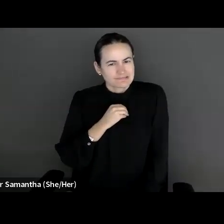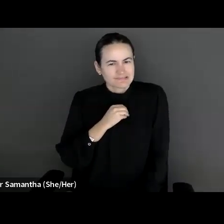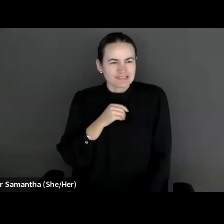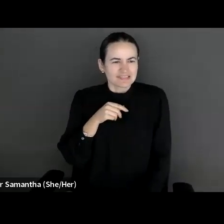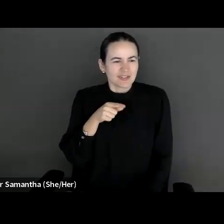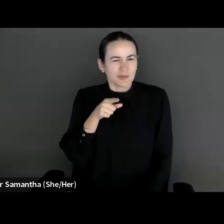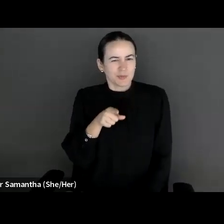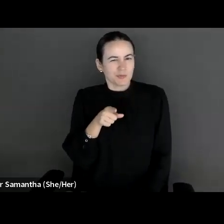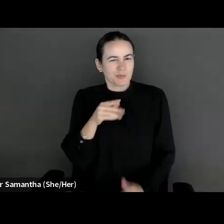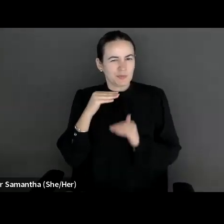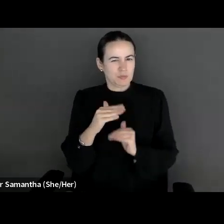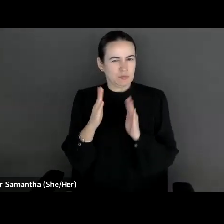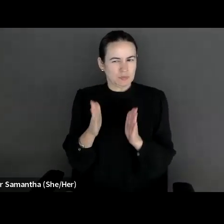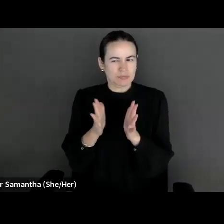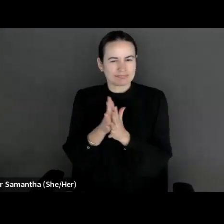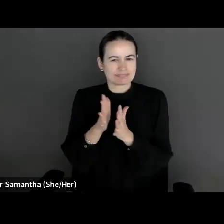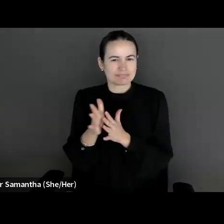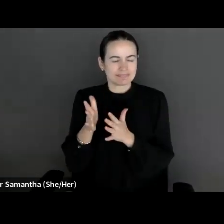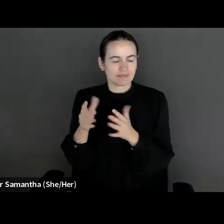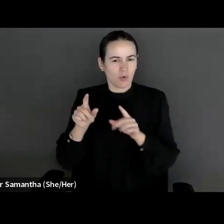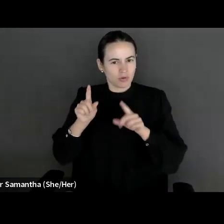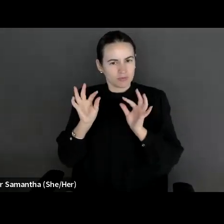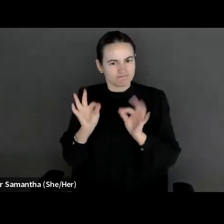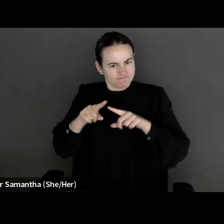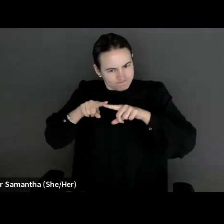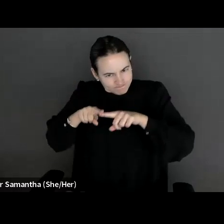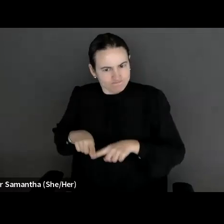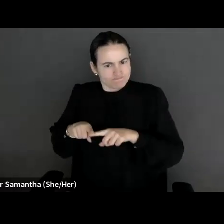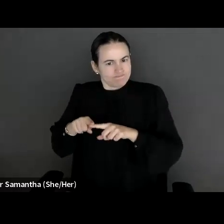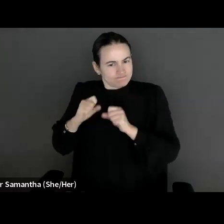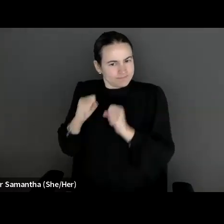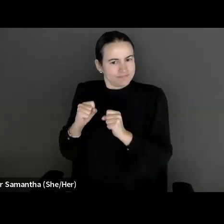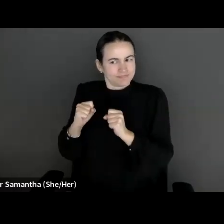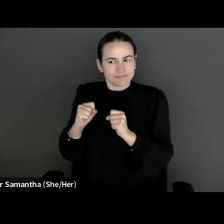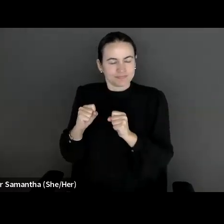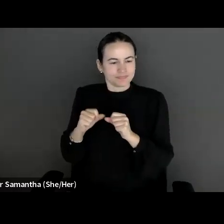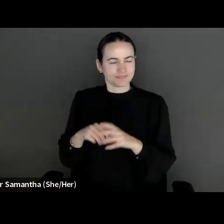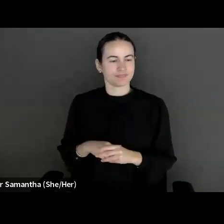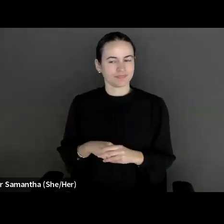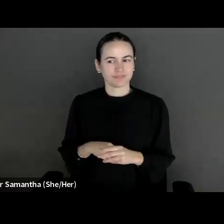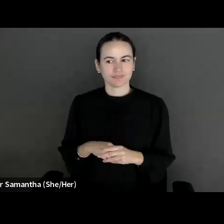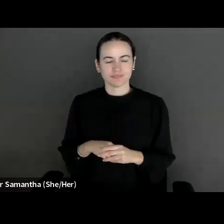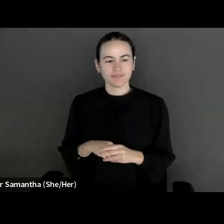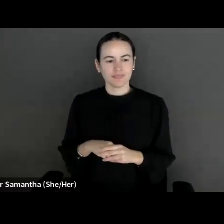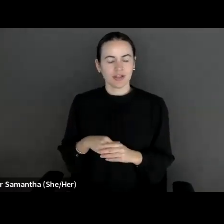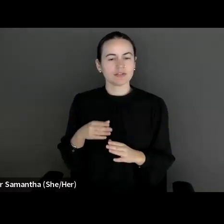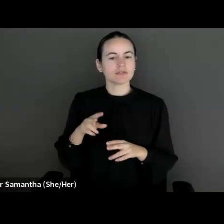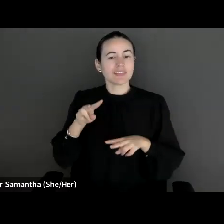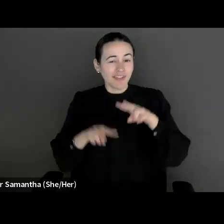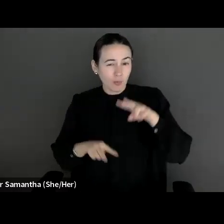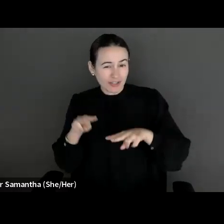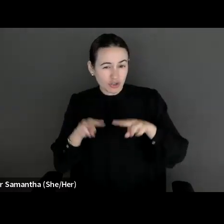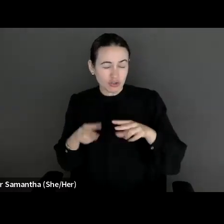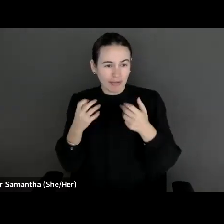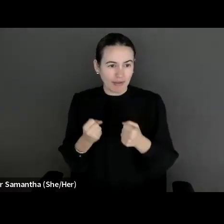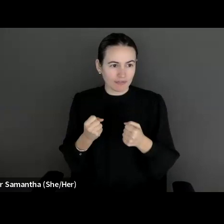mean by reliability, because the sources of variation in the scores